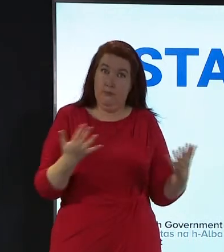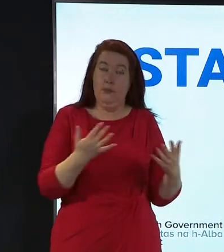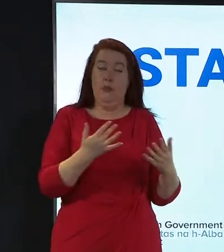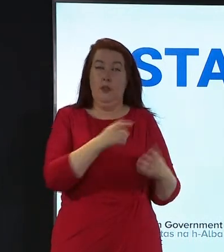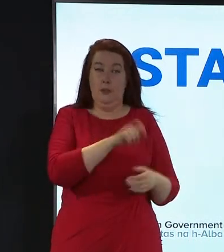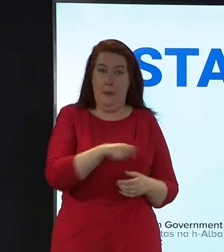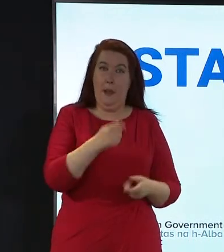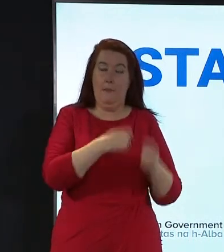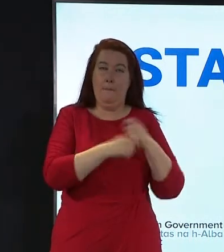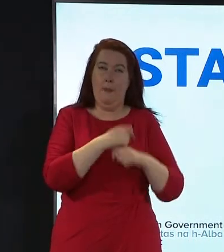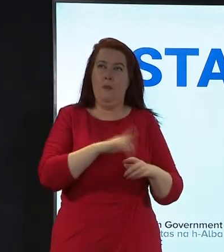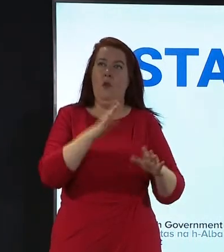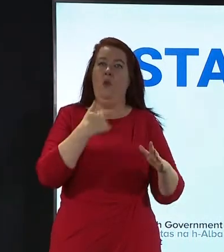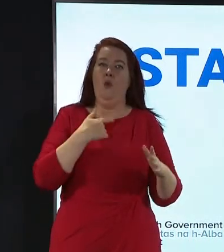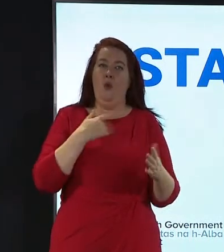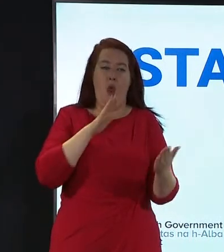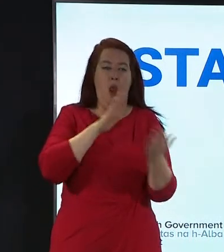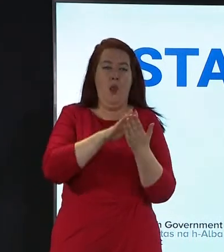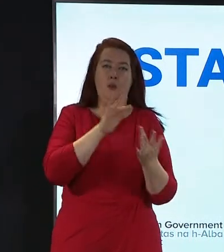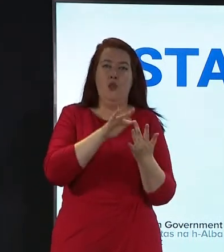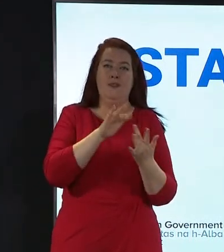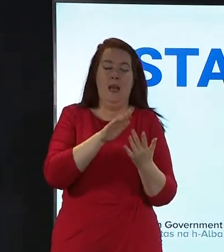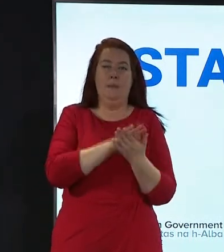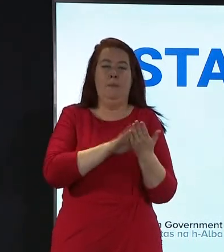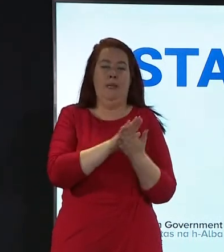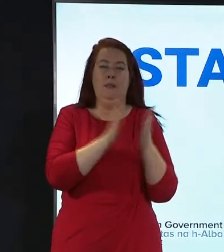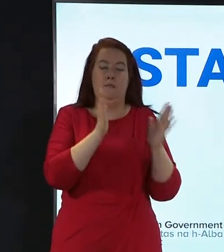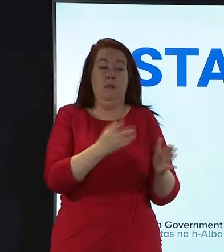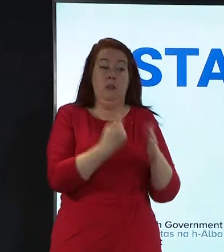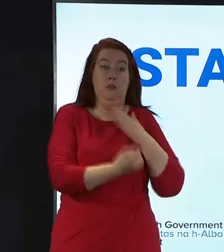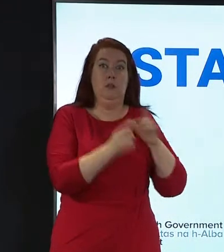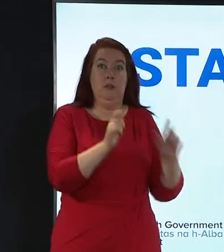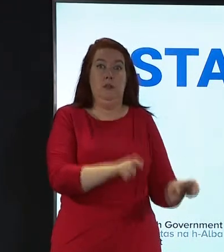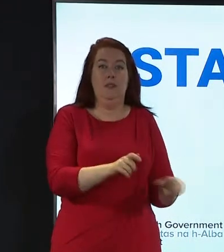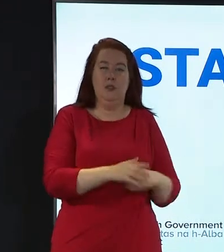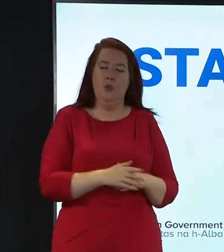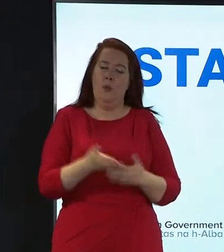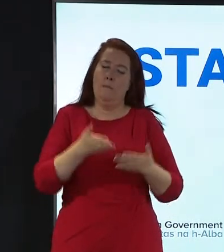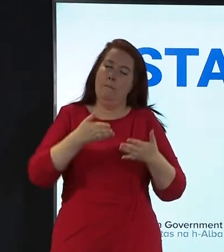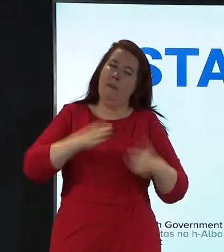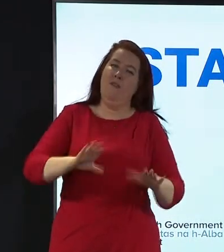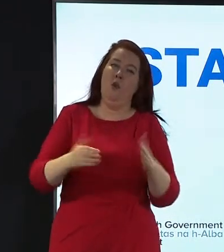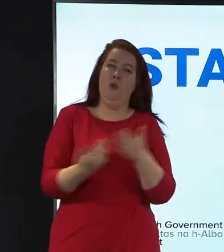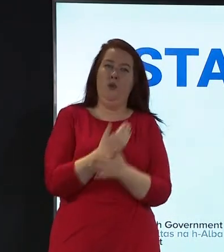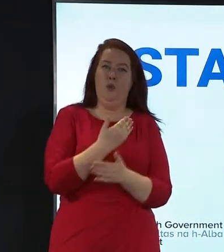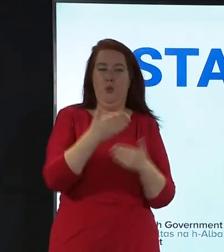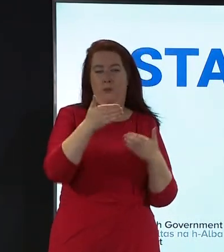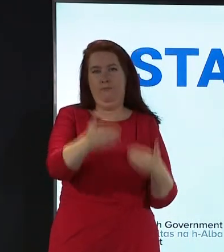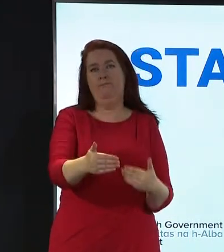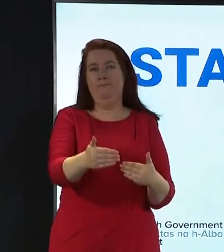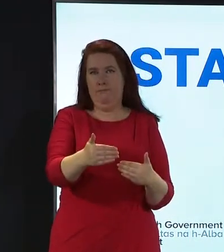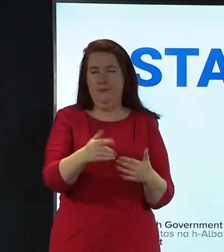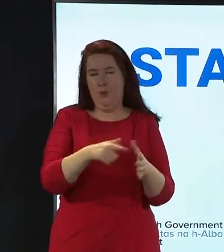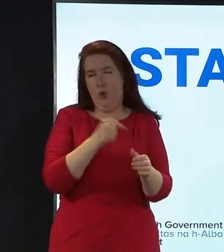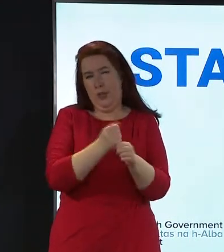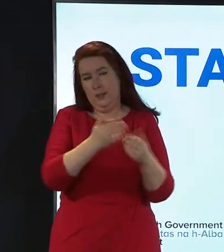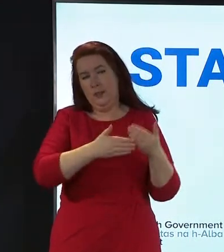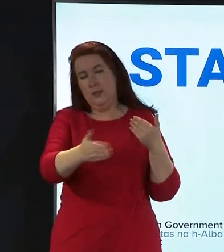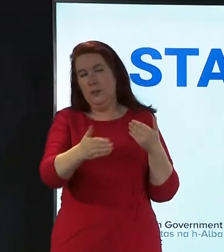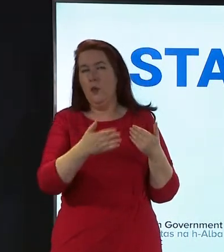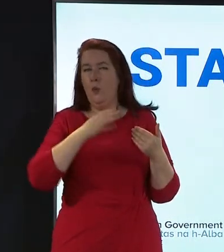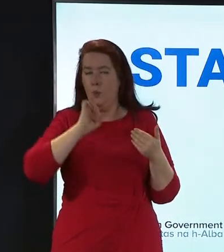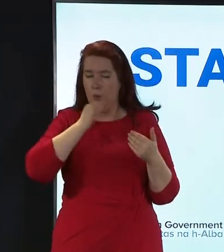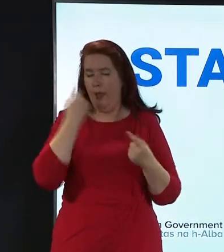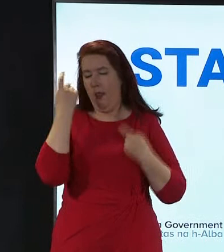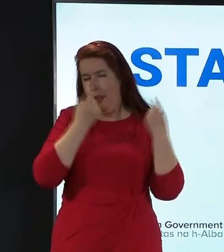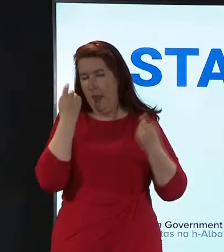isolating and the impact on education. So before the start of the new school term, we want to, you know, have a really good think about this to come